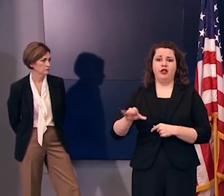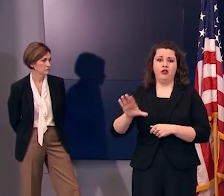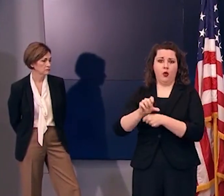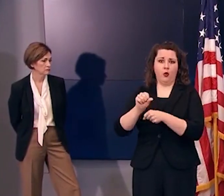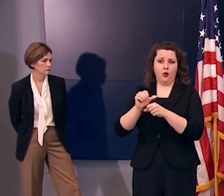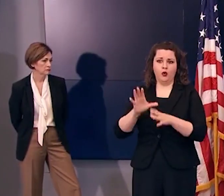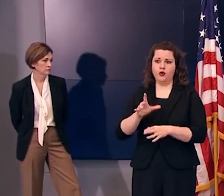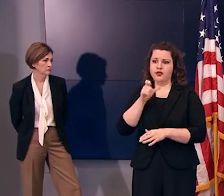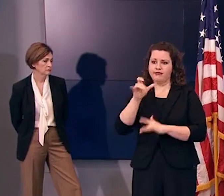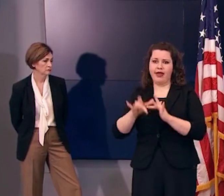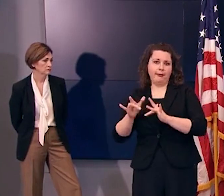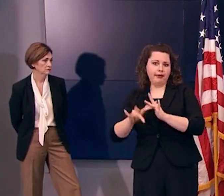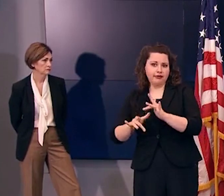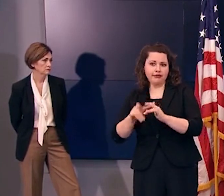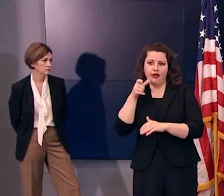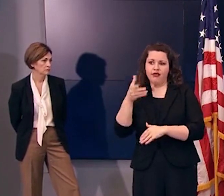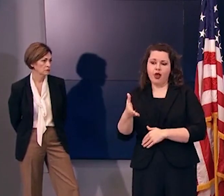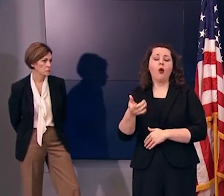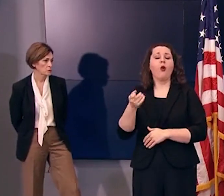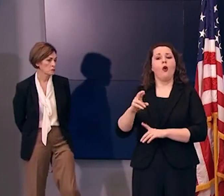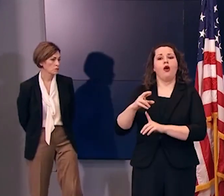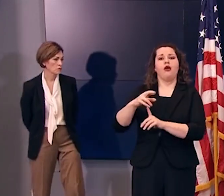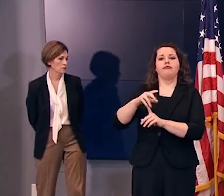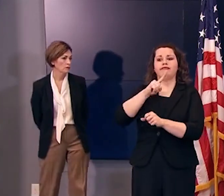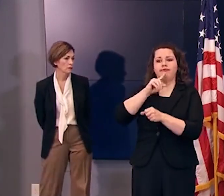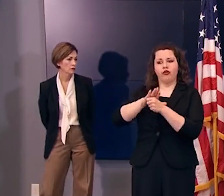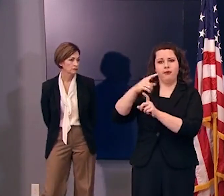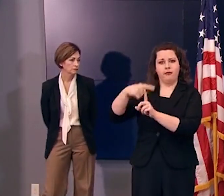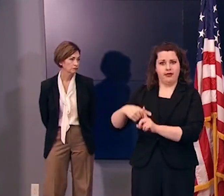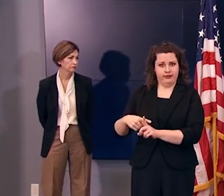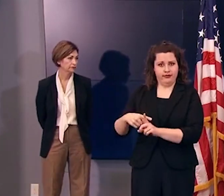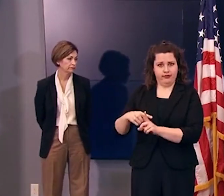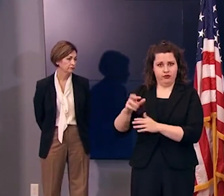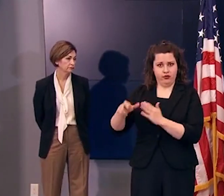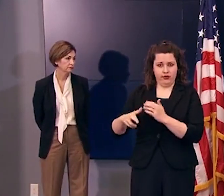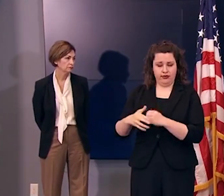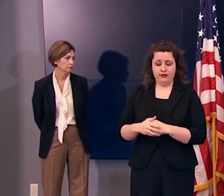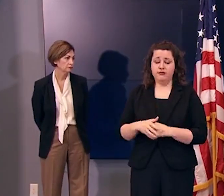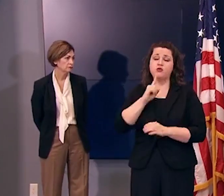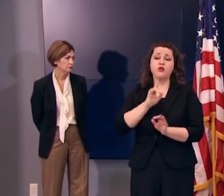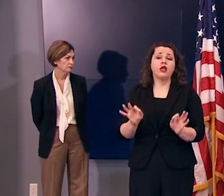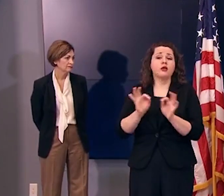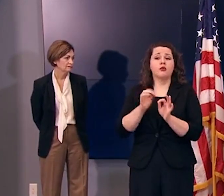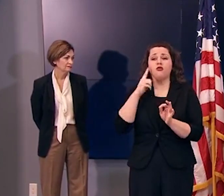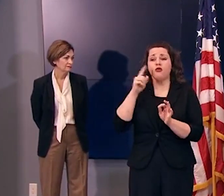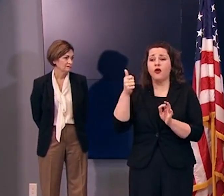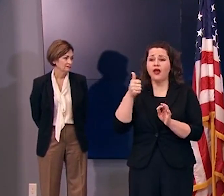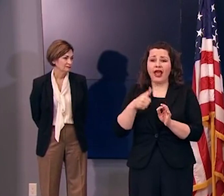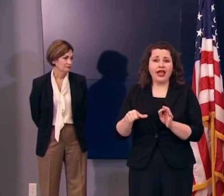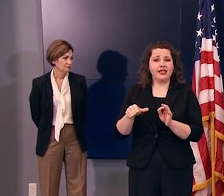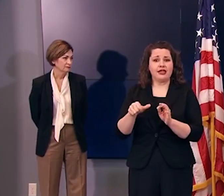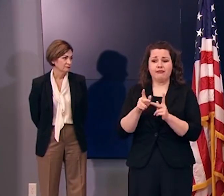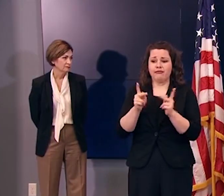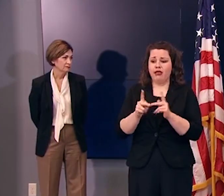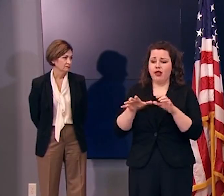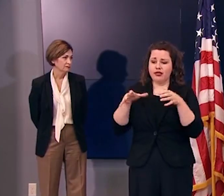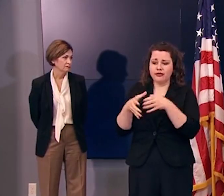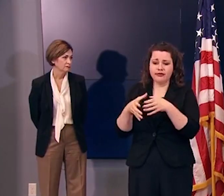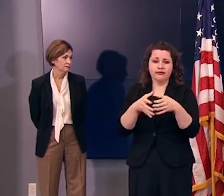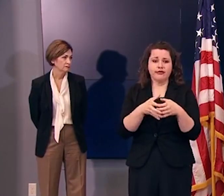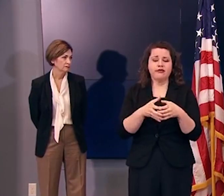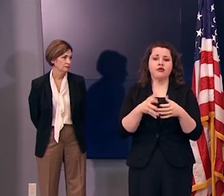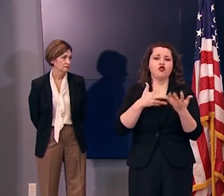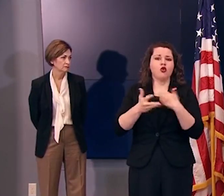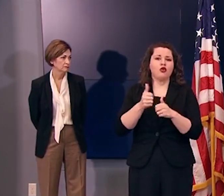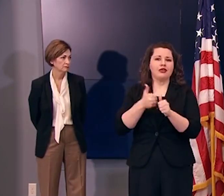is absent or has confirmed cases. This is especially important for any congregate setting where social distancing